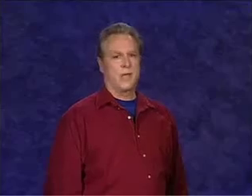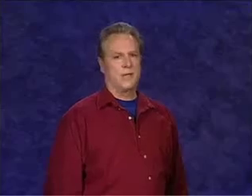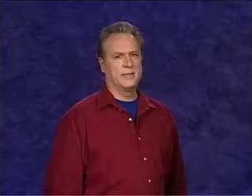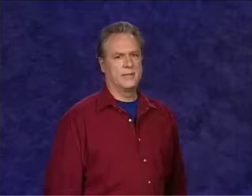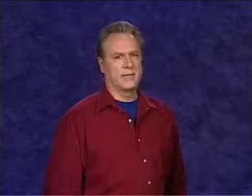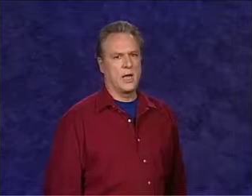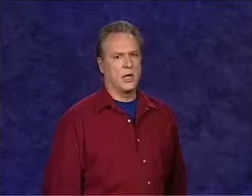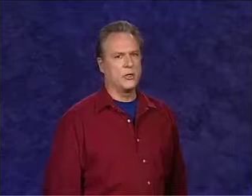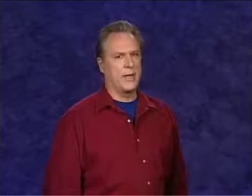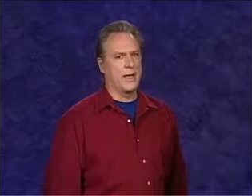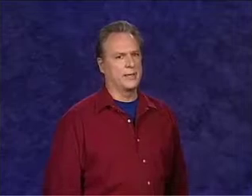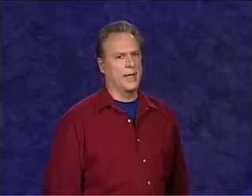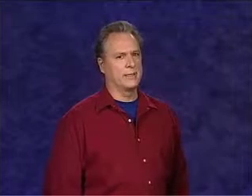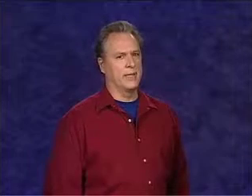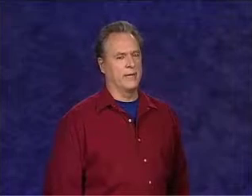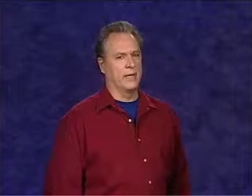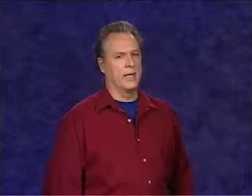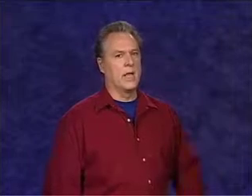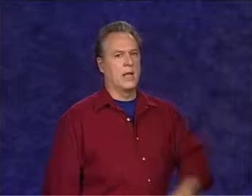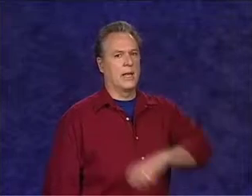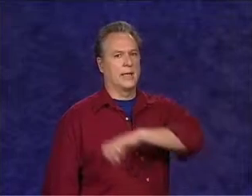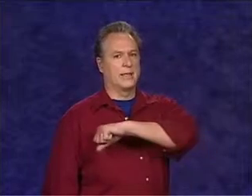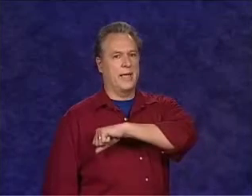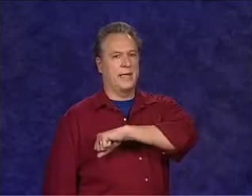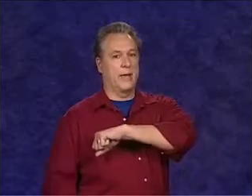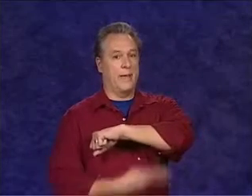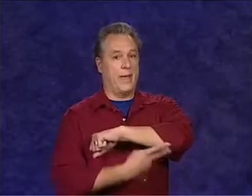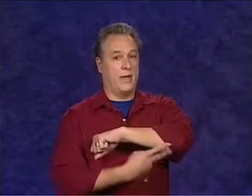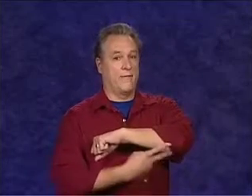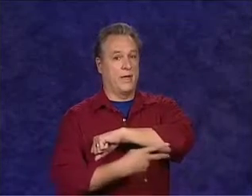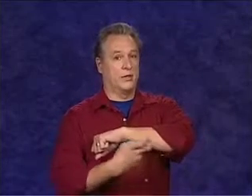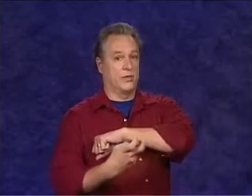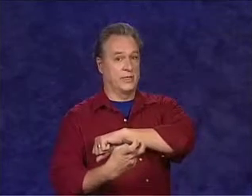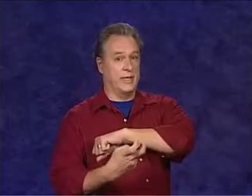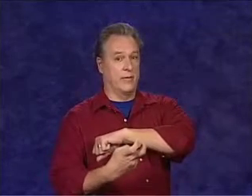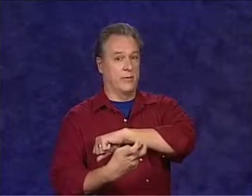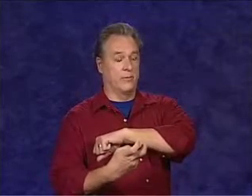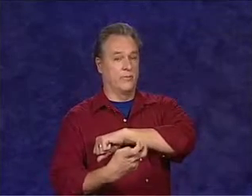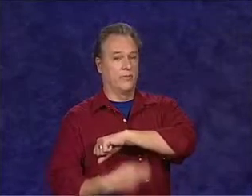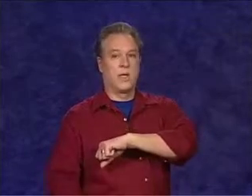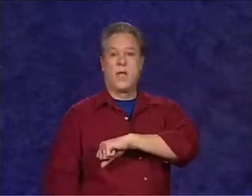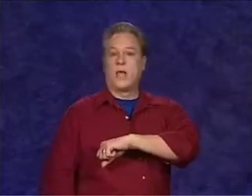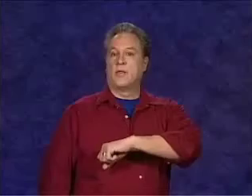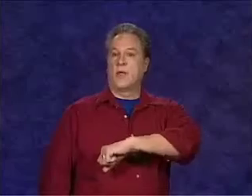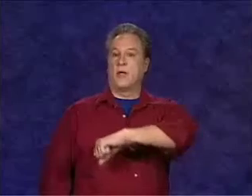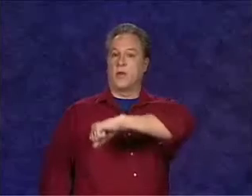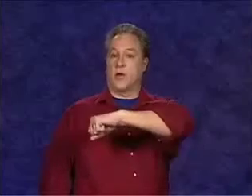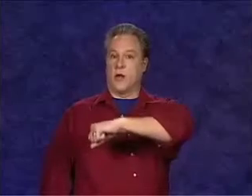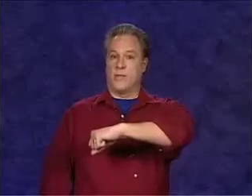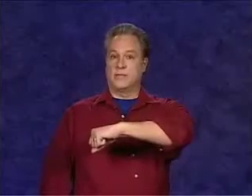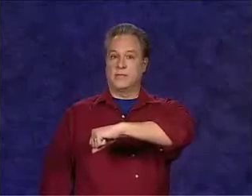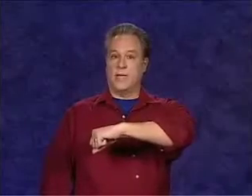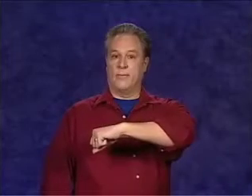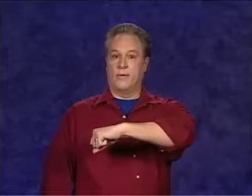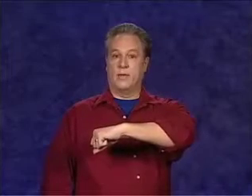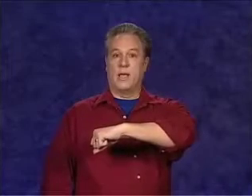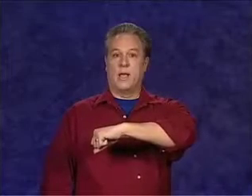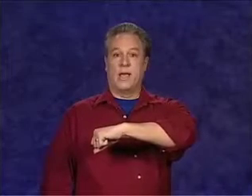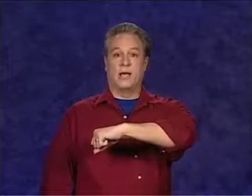This is an underhanded activity like taking a payoff under the table. Think of your arm as a table as